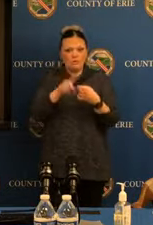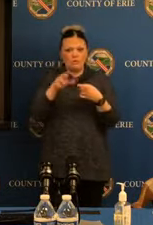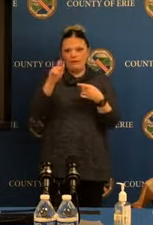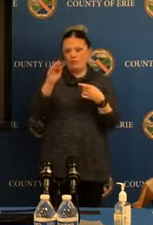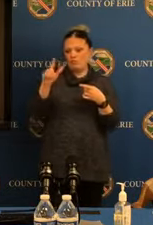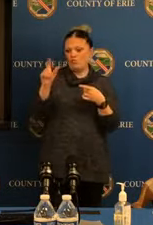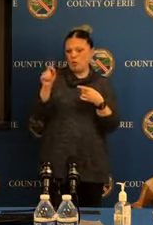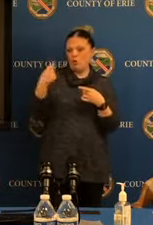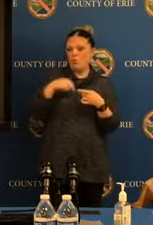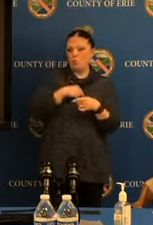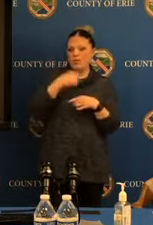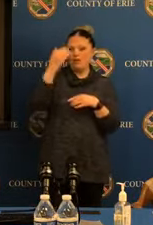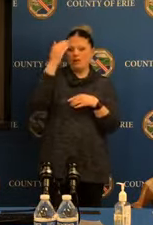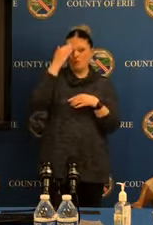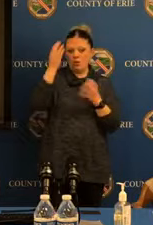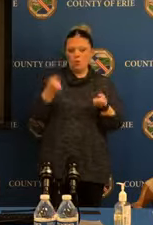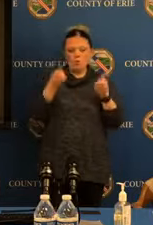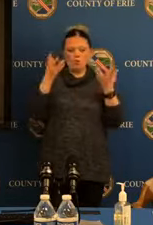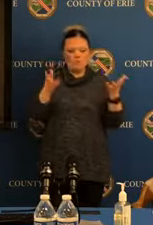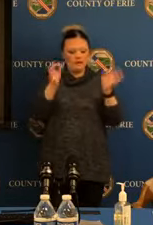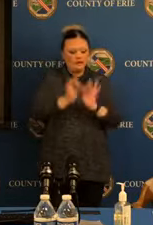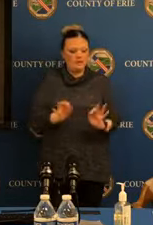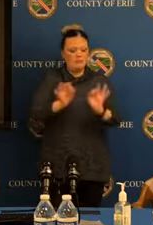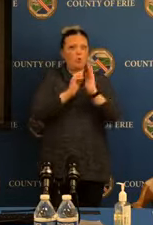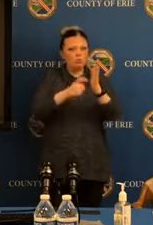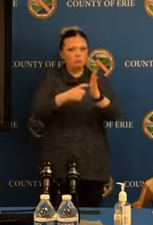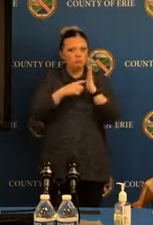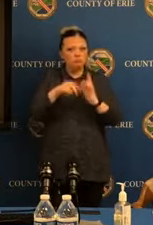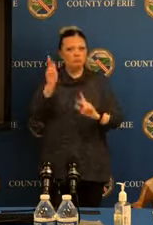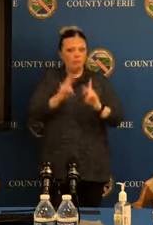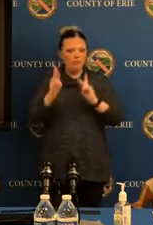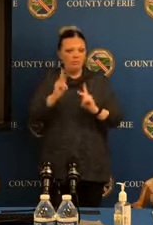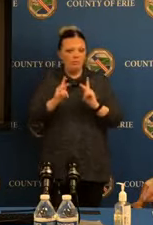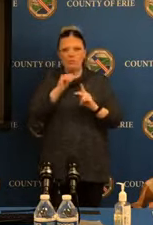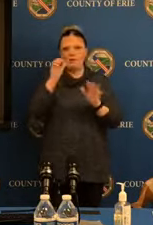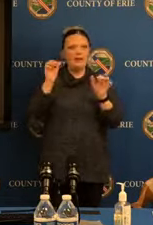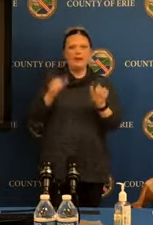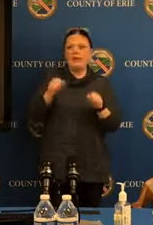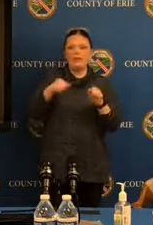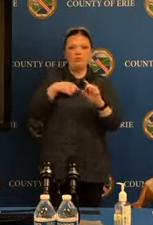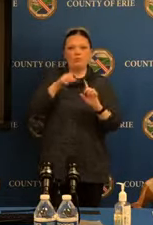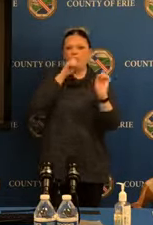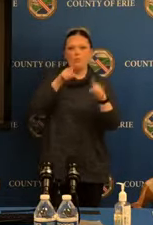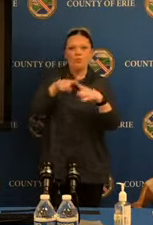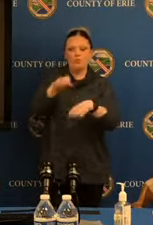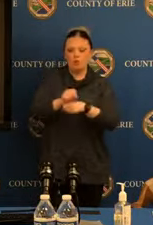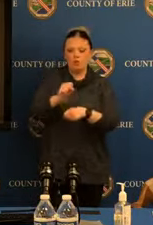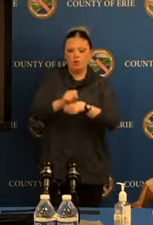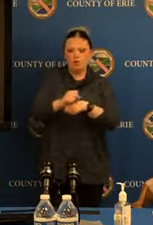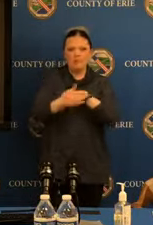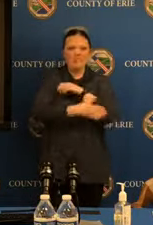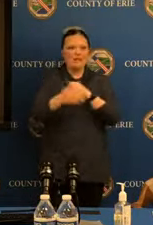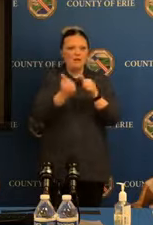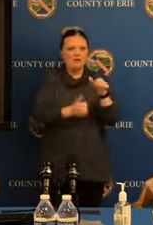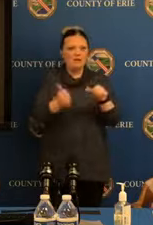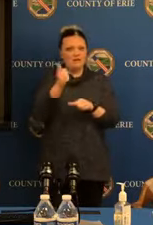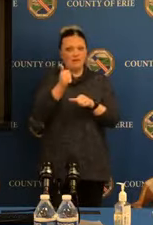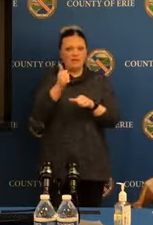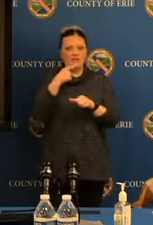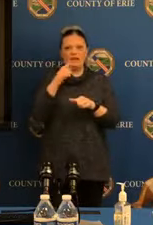we know that a number of essential personnel in our healthcare system were not able to report to work. The county executive has